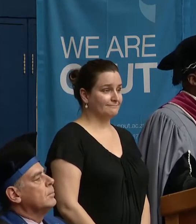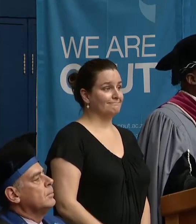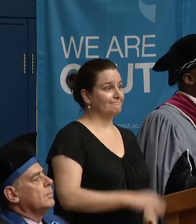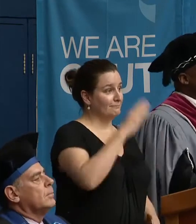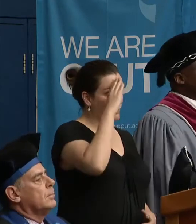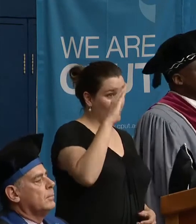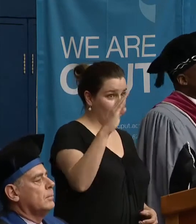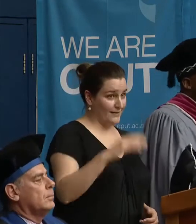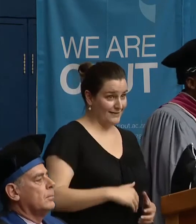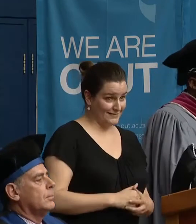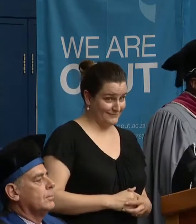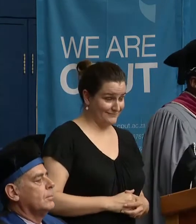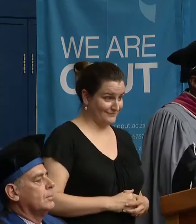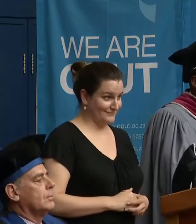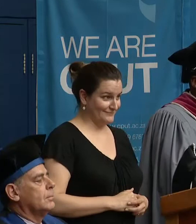Molweni.